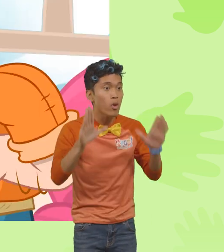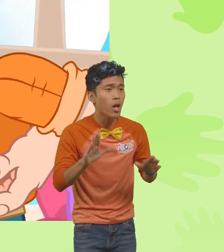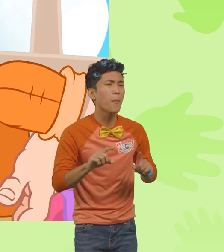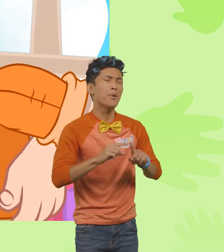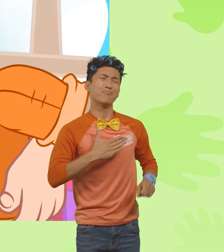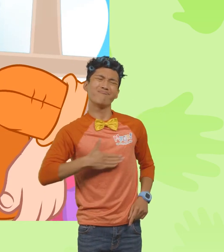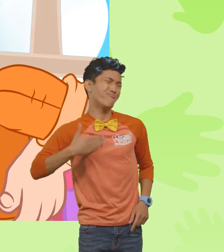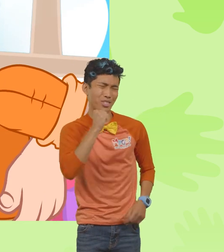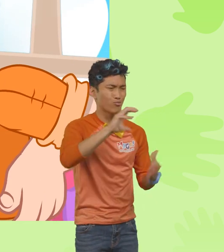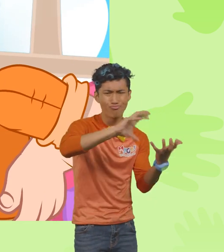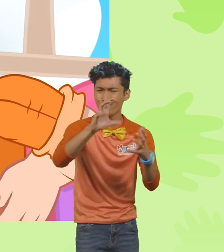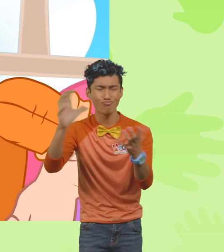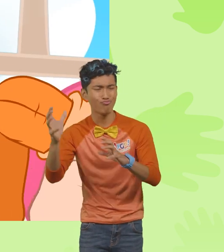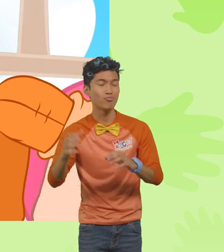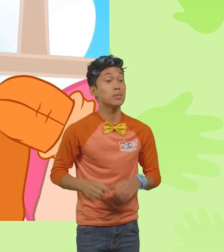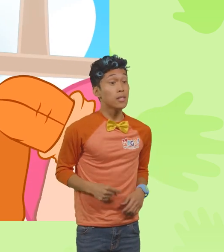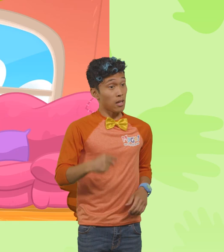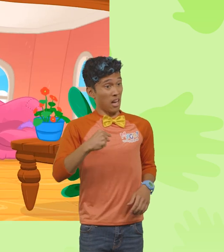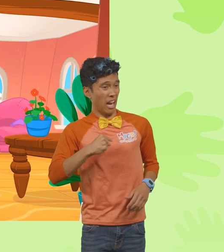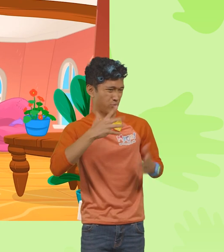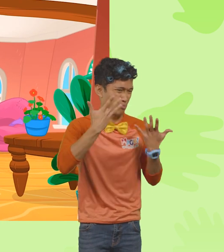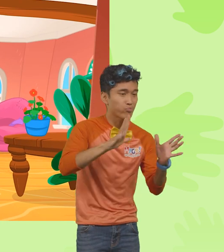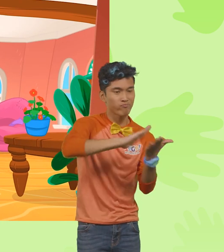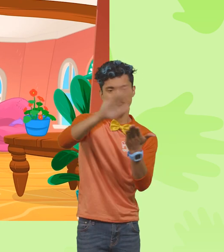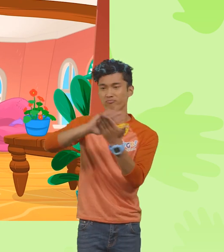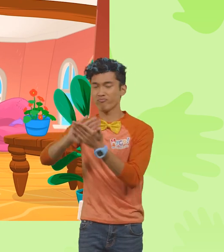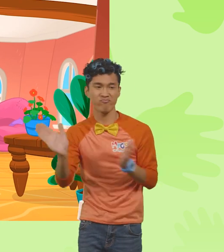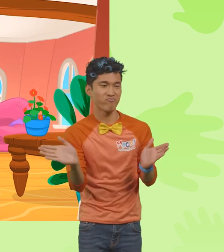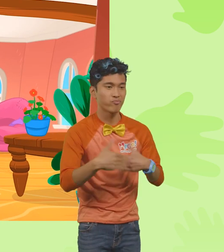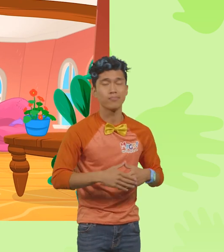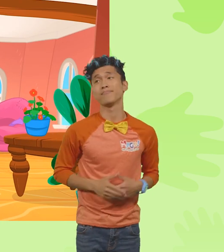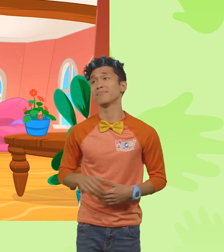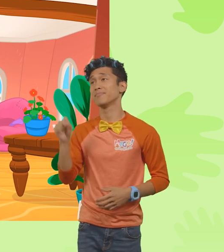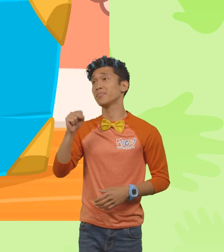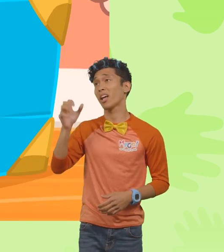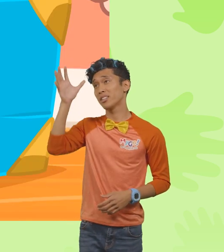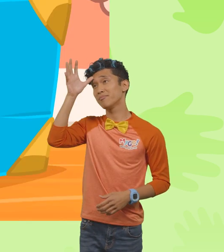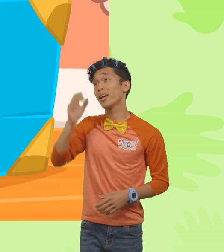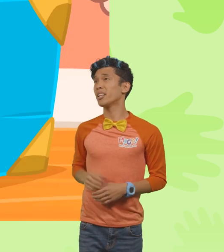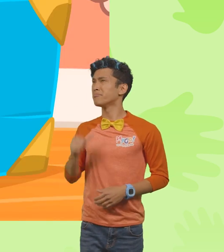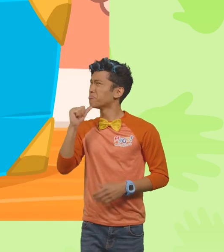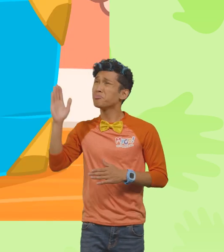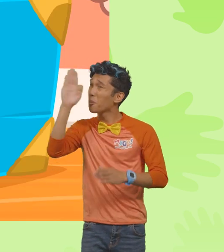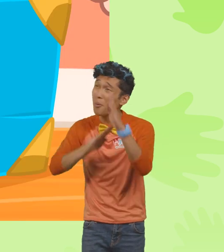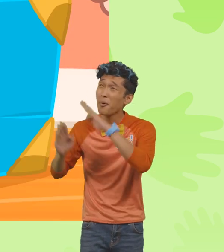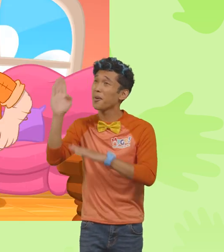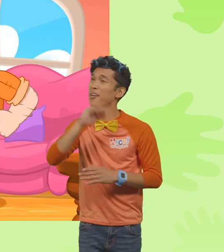don't make a mess when I'm gone. I just cleaned the room. Yes, Daddy, don't